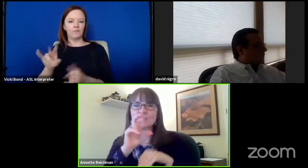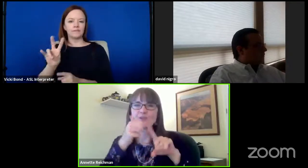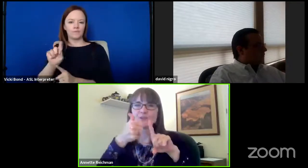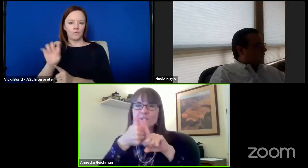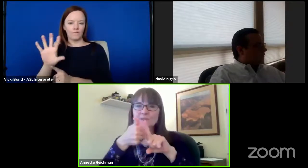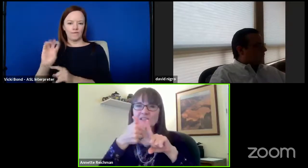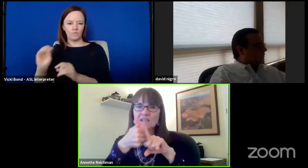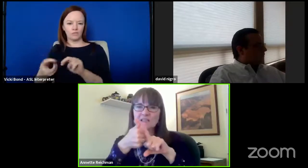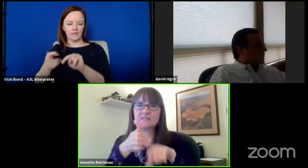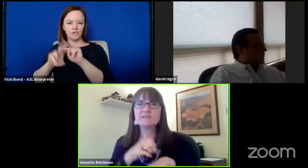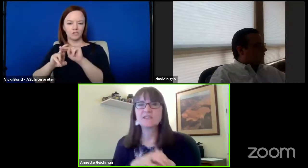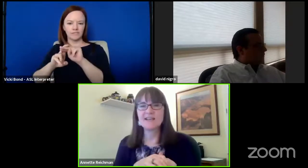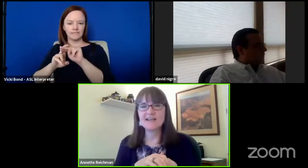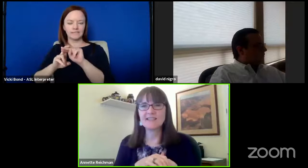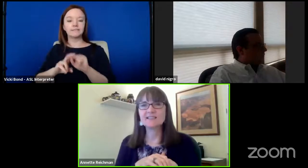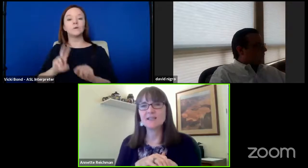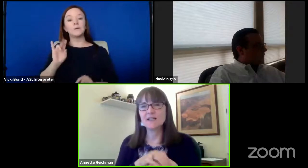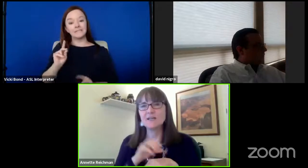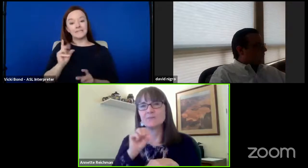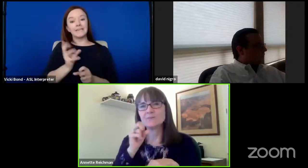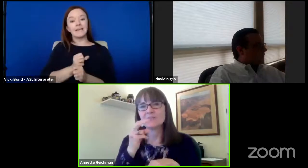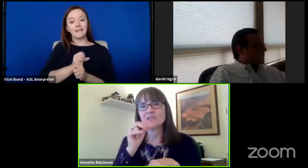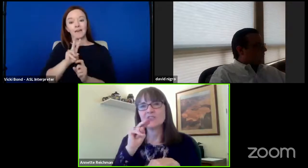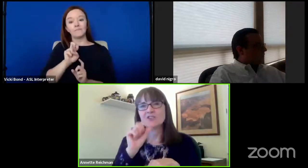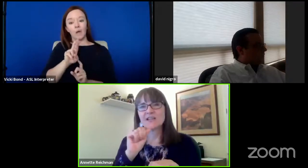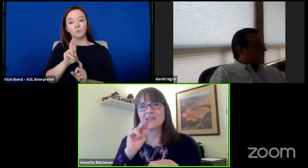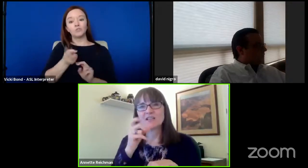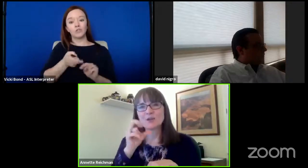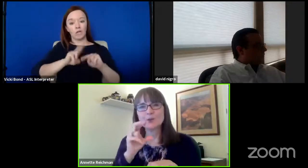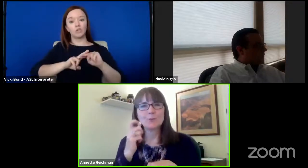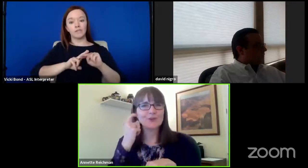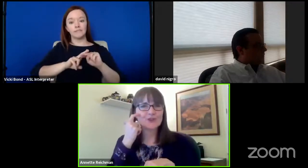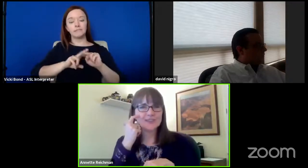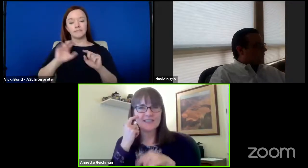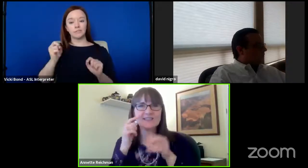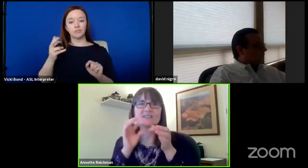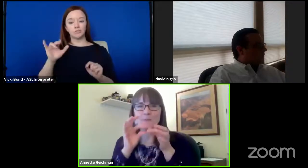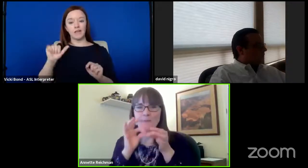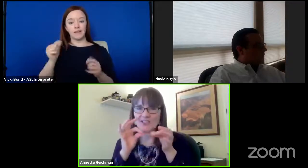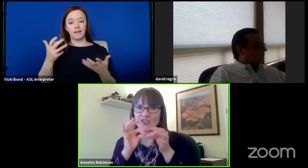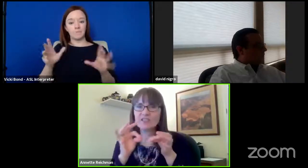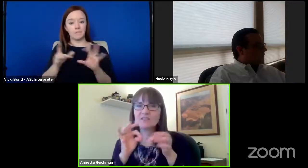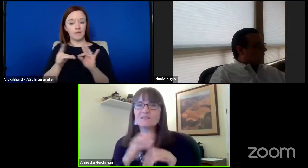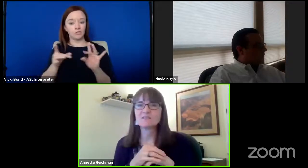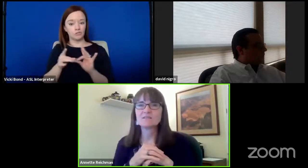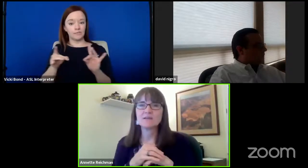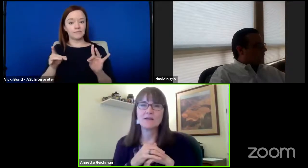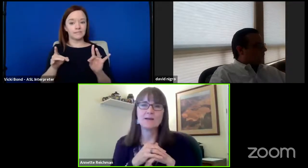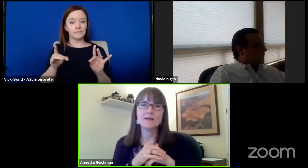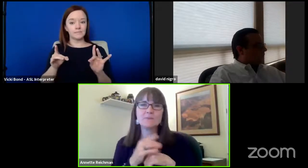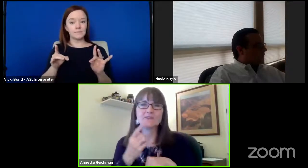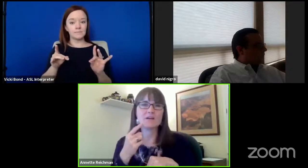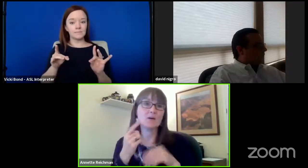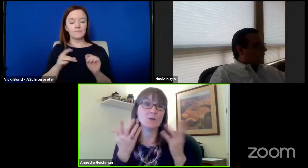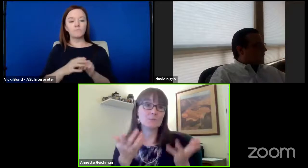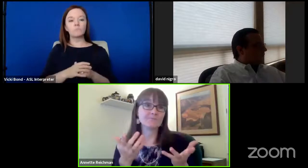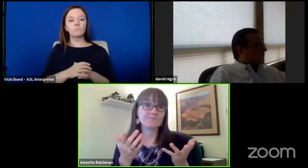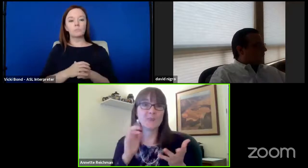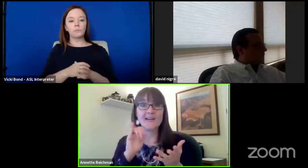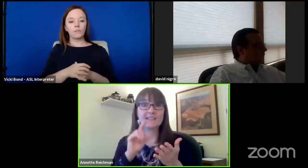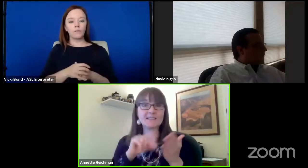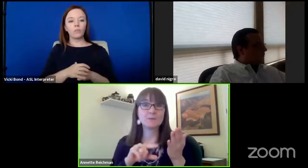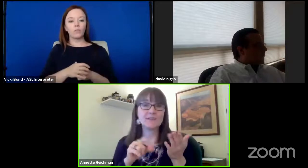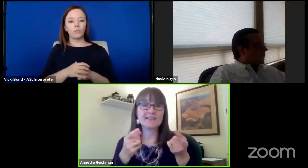in the vouchers themselves, as Gina Cooper just mentioned.